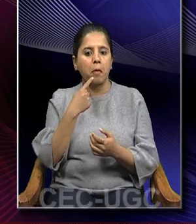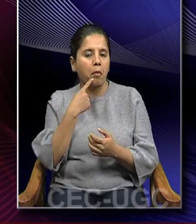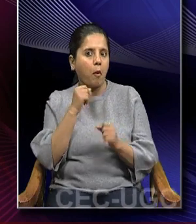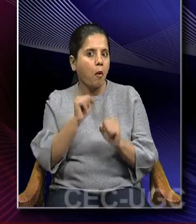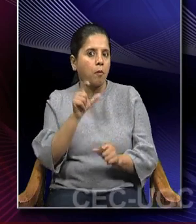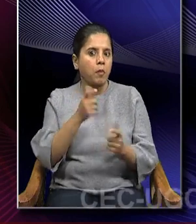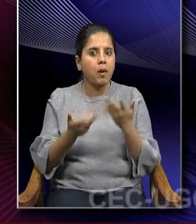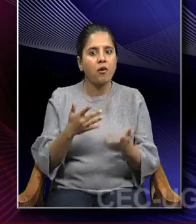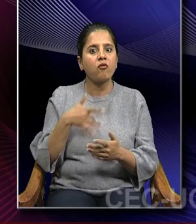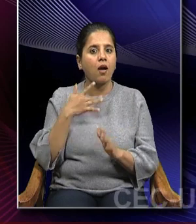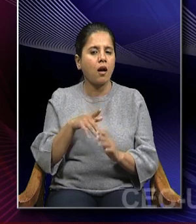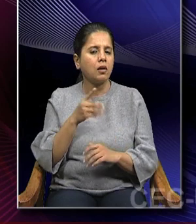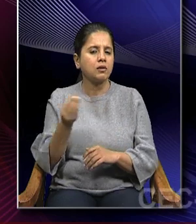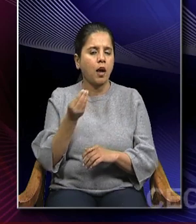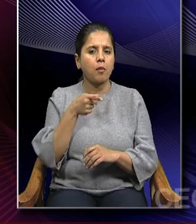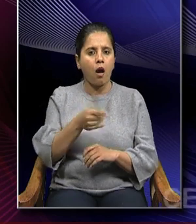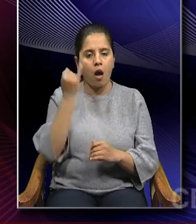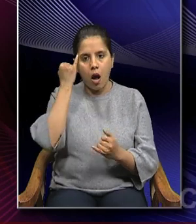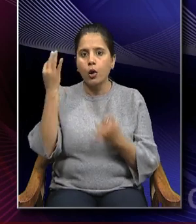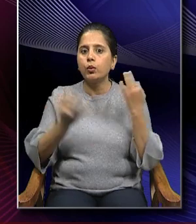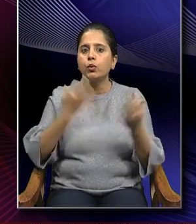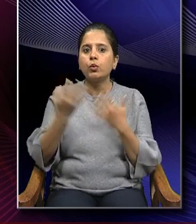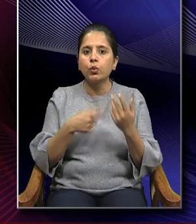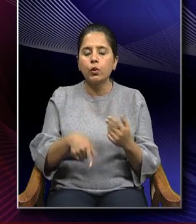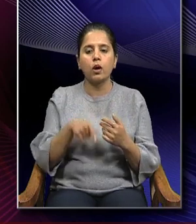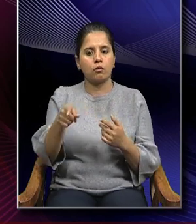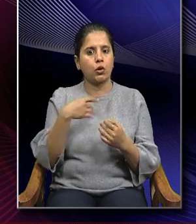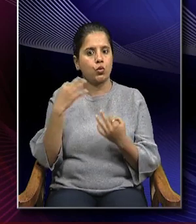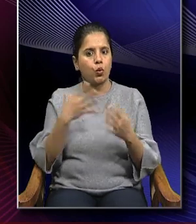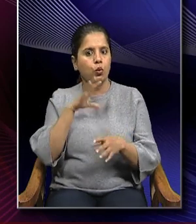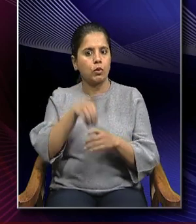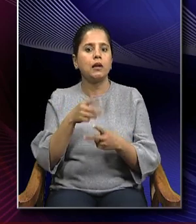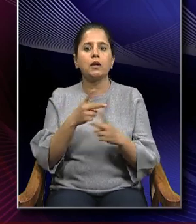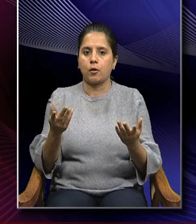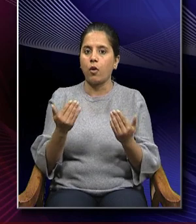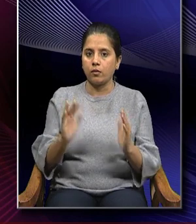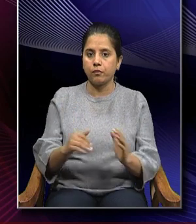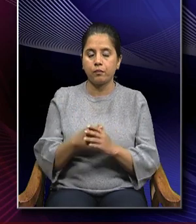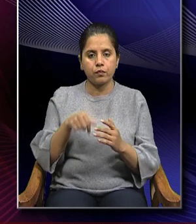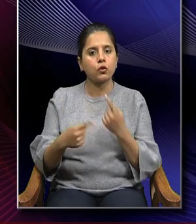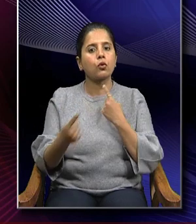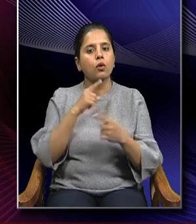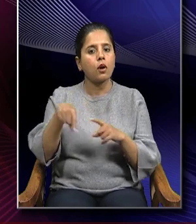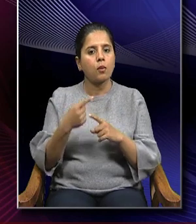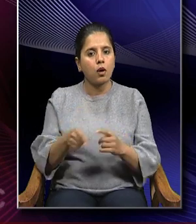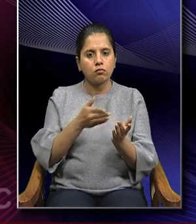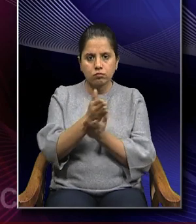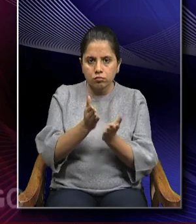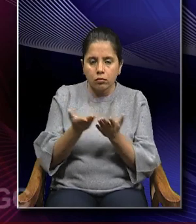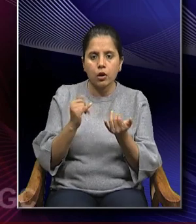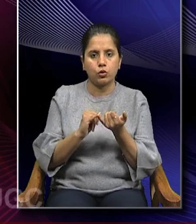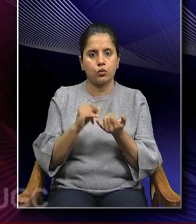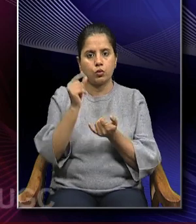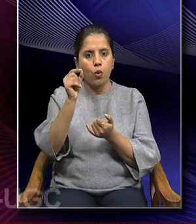customer may feel some kind of innovation, some kind of newness into the product. And now we will talk about the types and sources of